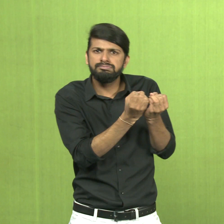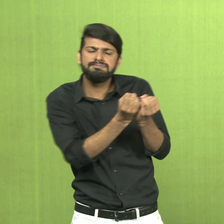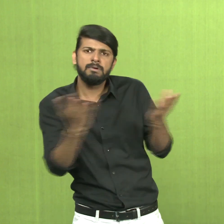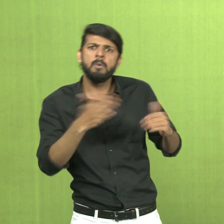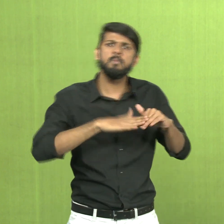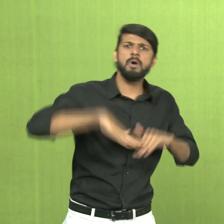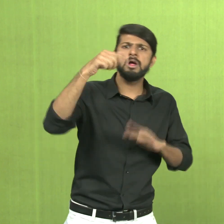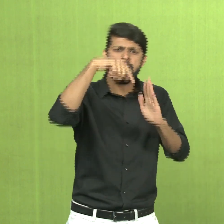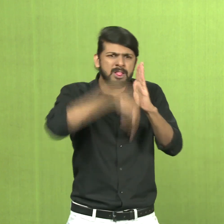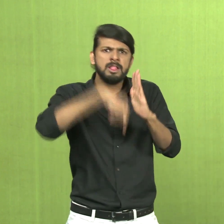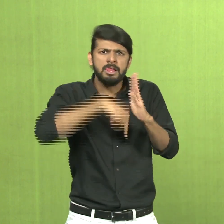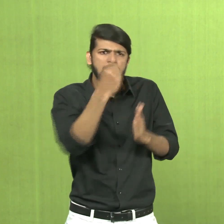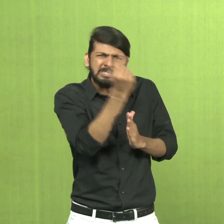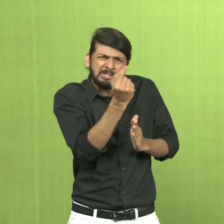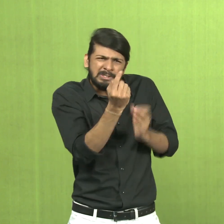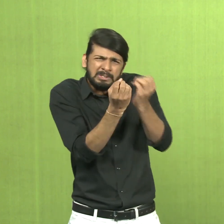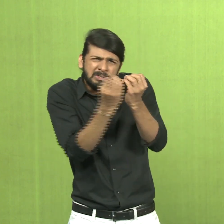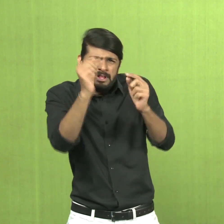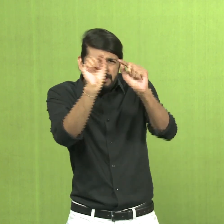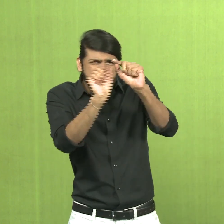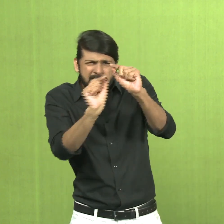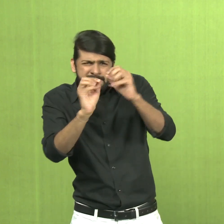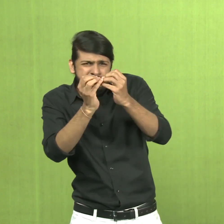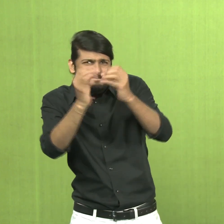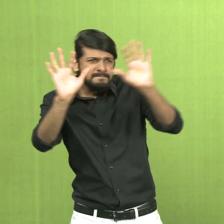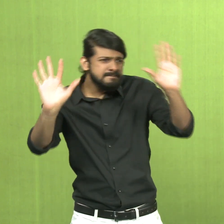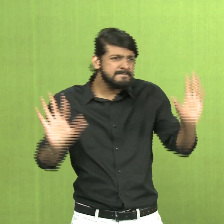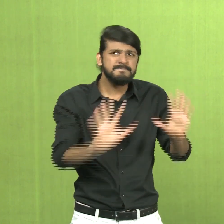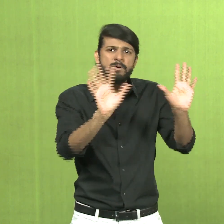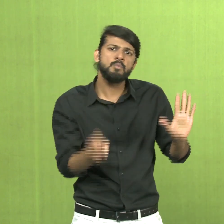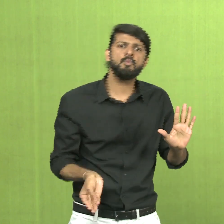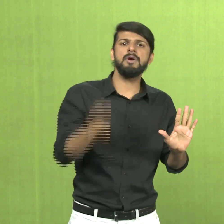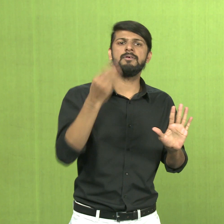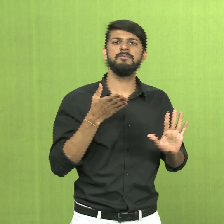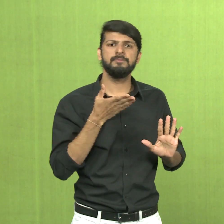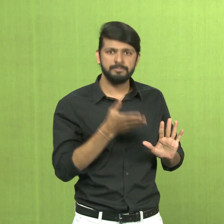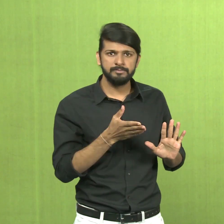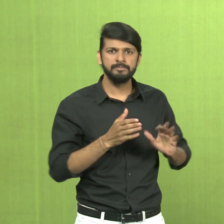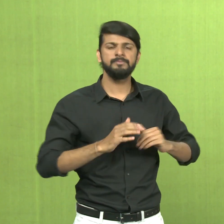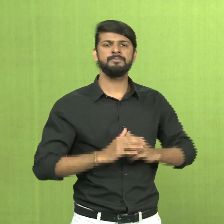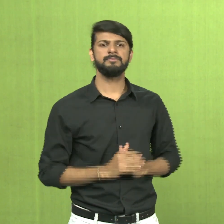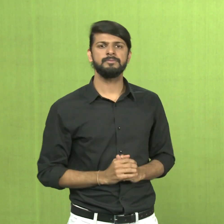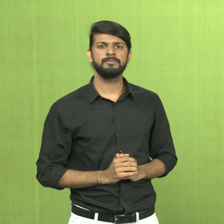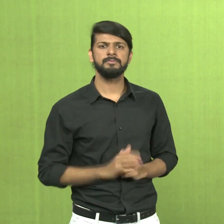to highlight the details. You see very fine lines on all of the